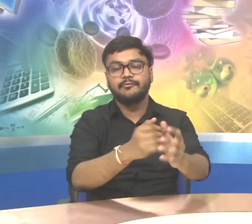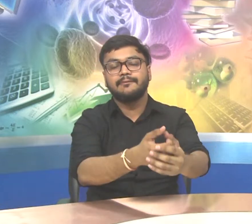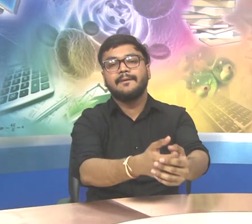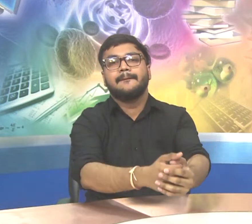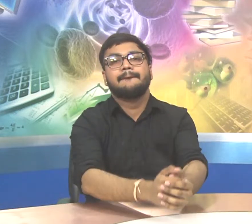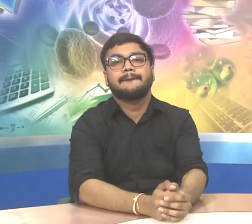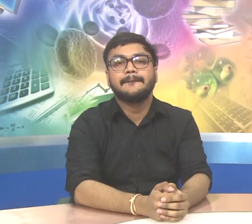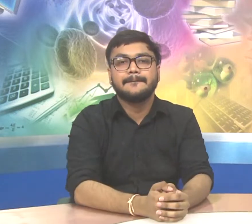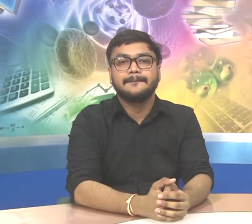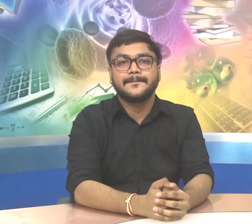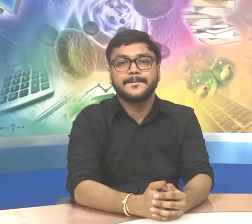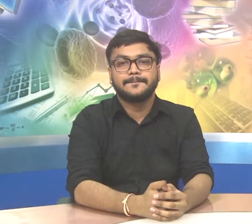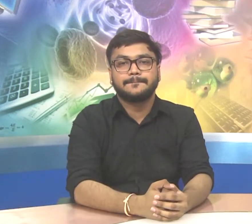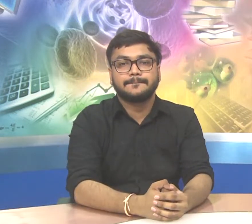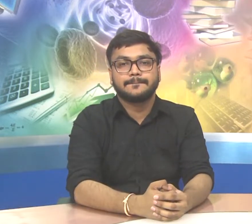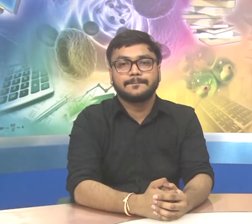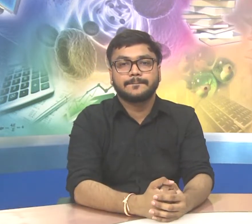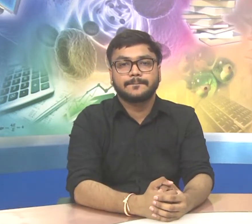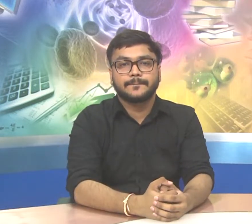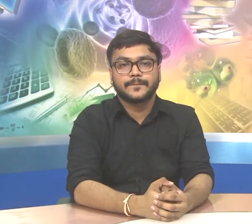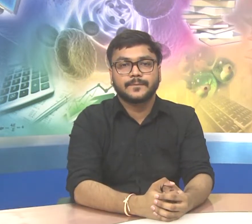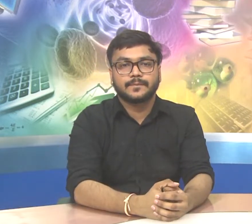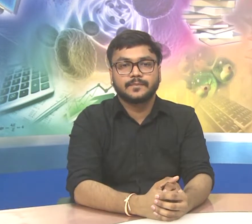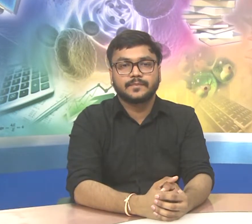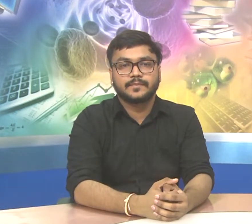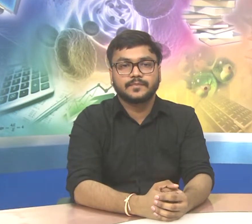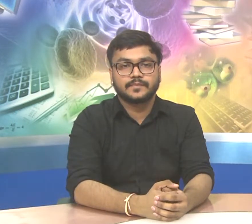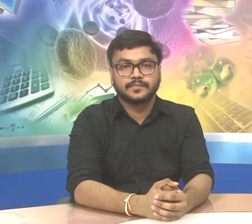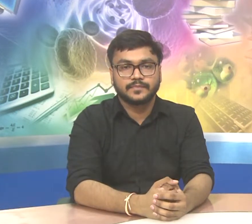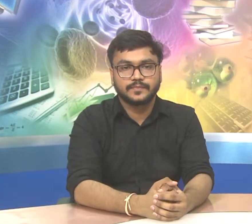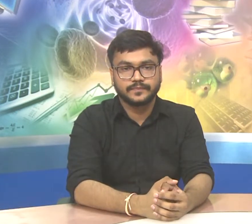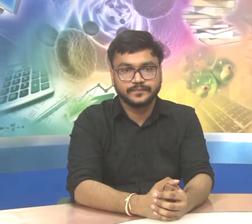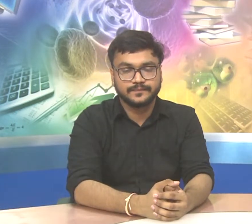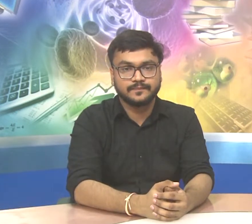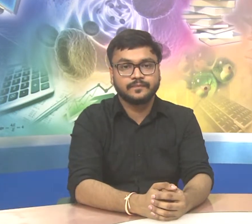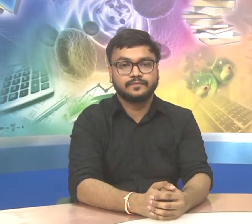and carbon monoxide was also present.